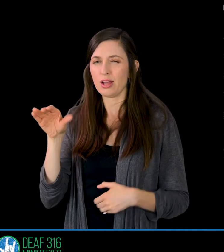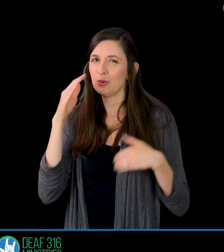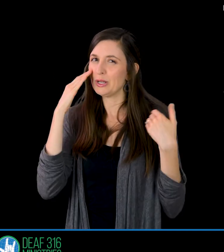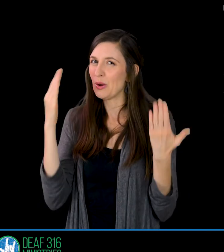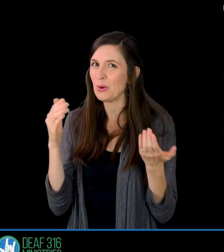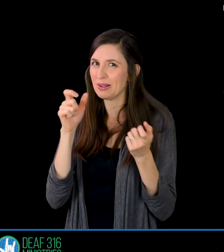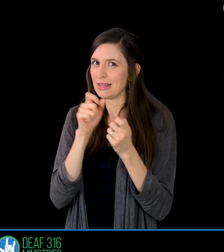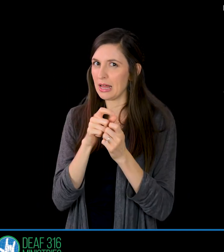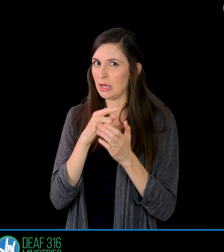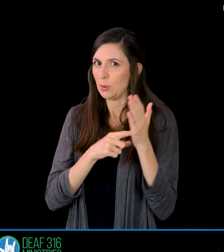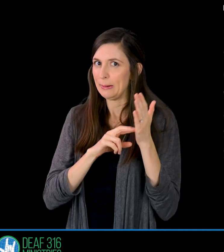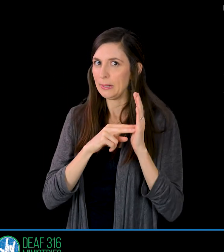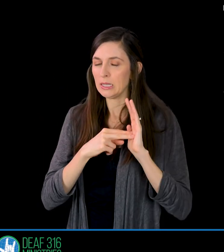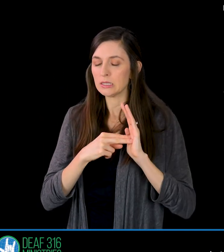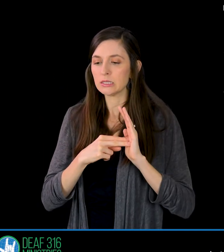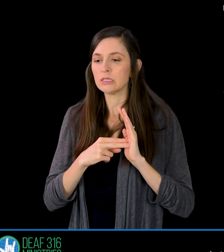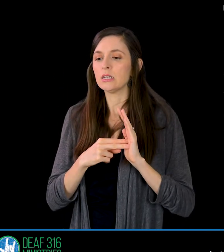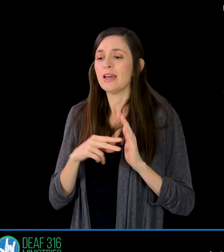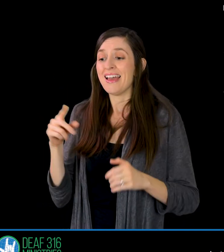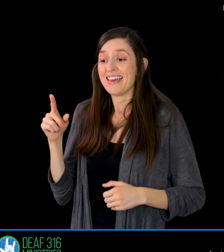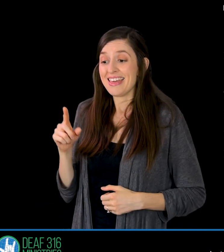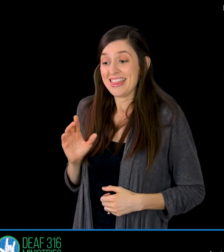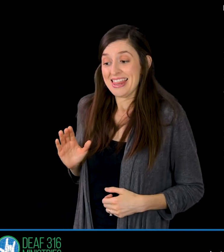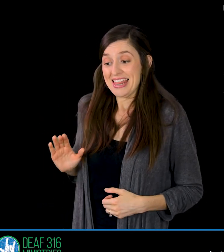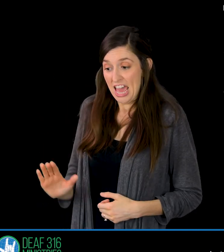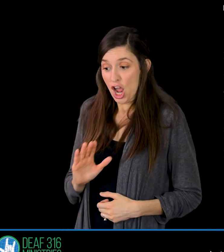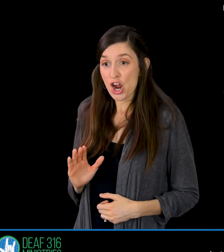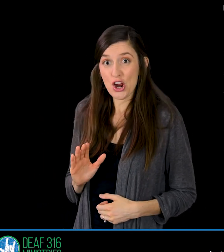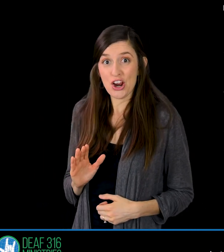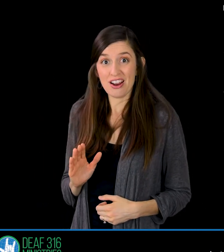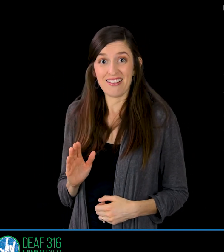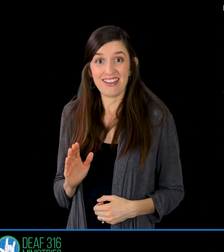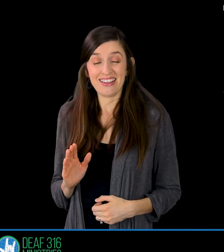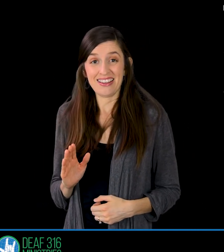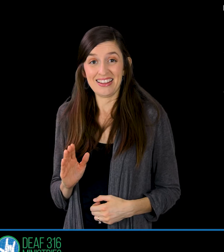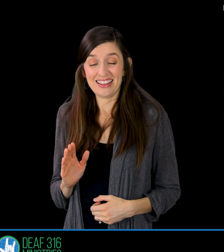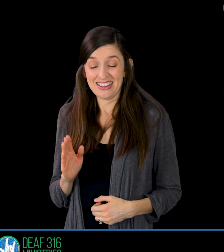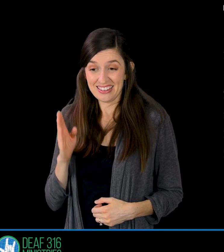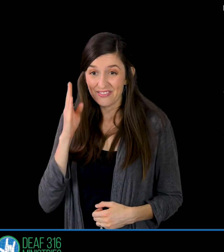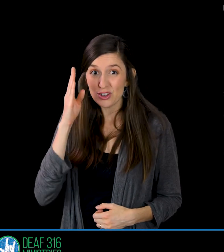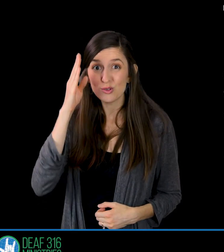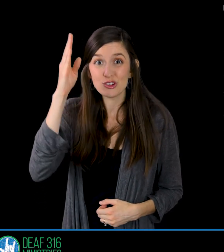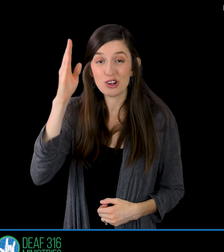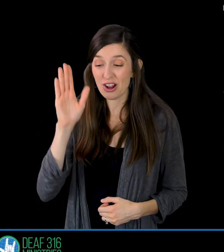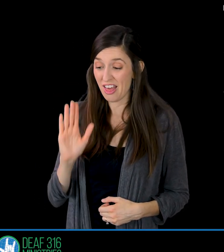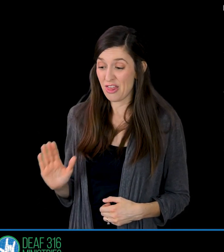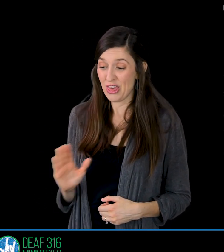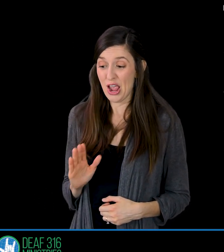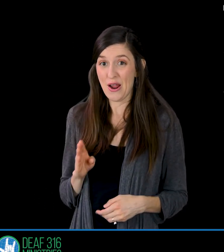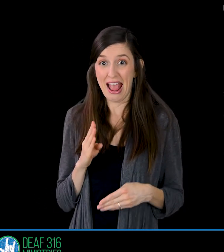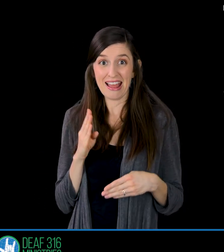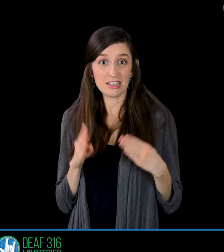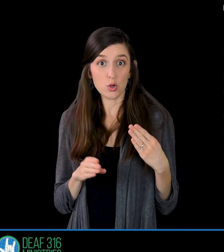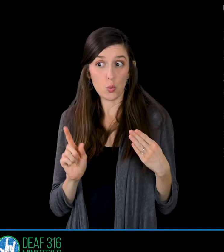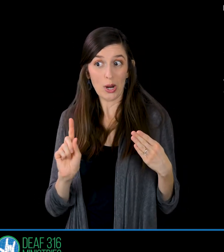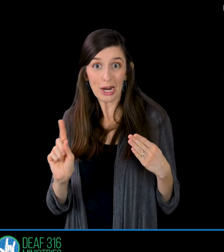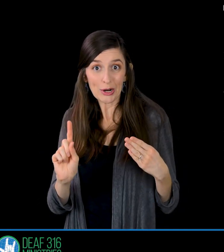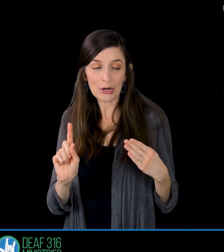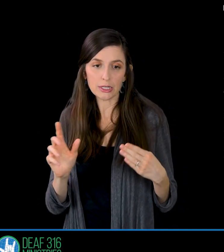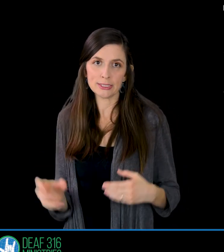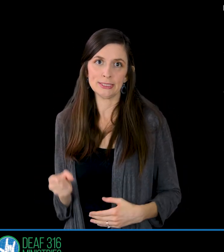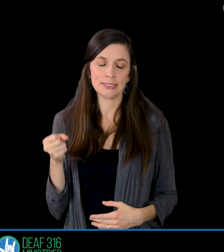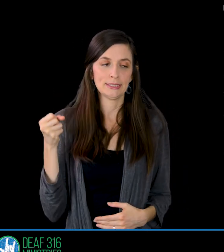haven't interpreted exactly what that means but we're starting to see some of it their end is